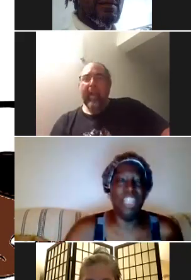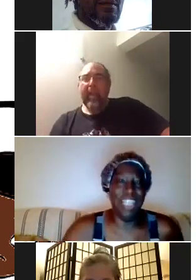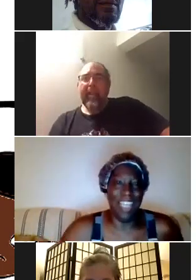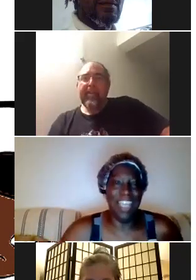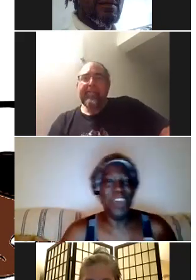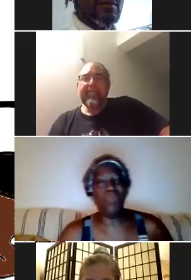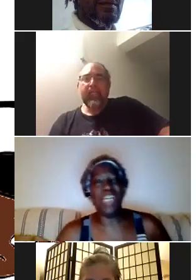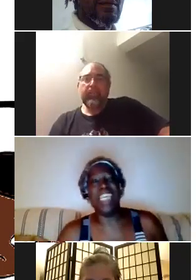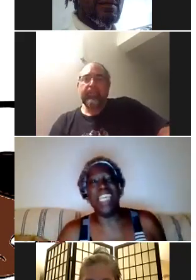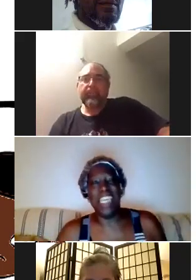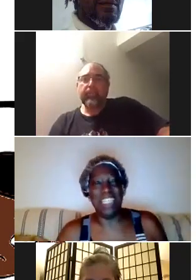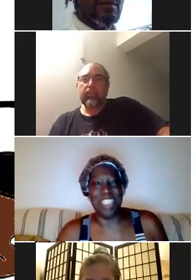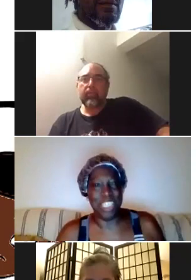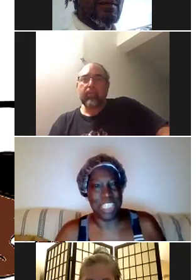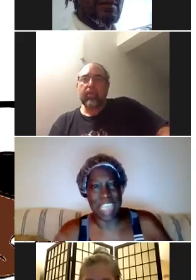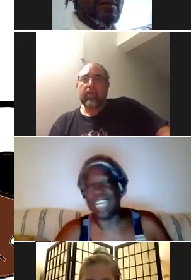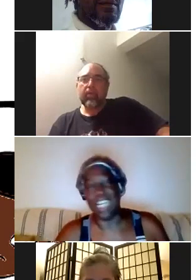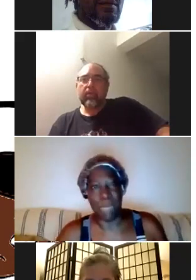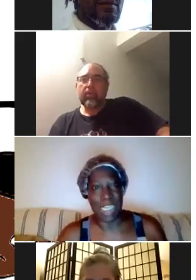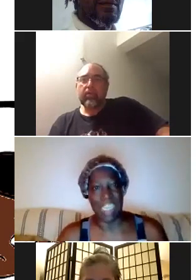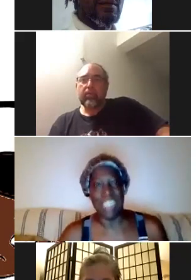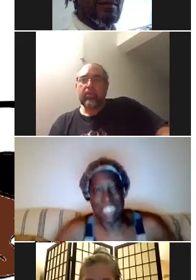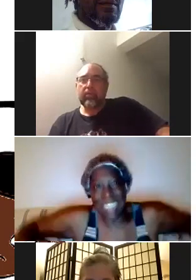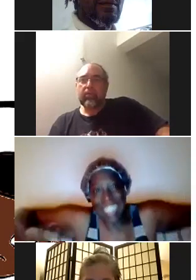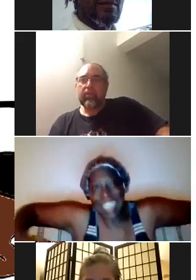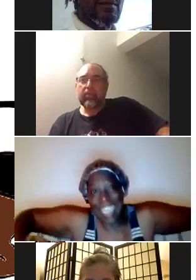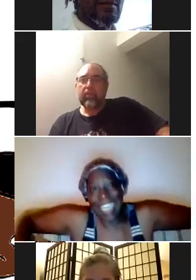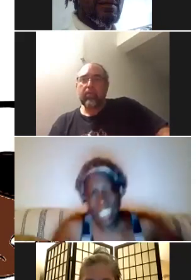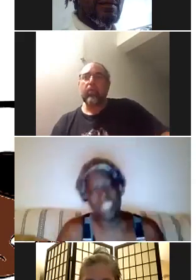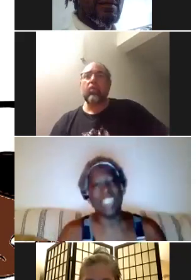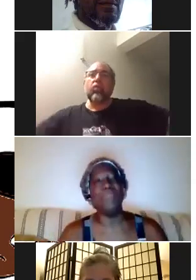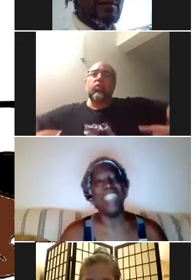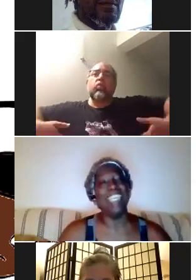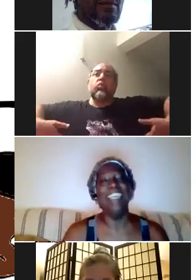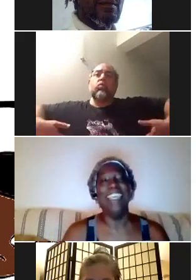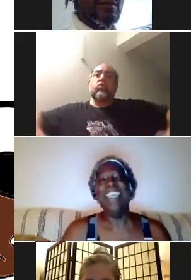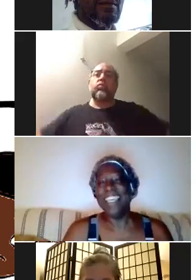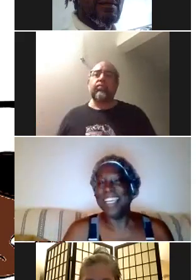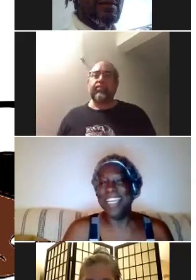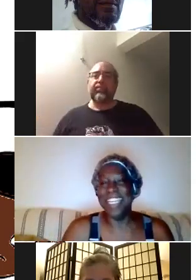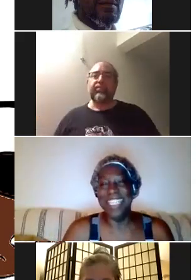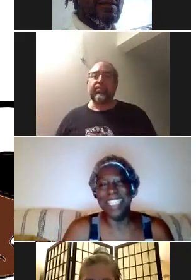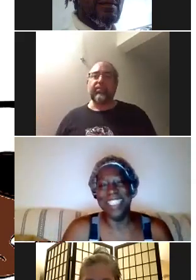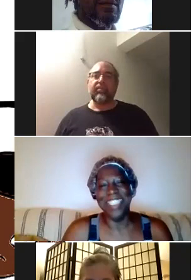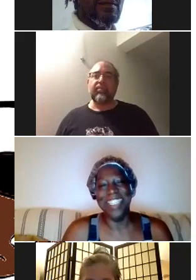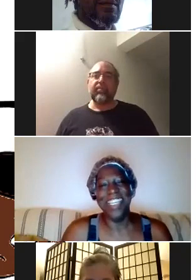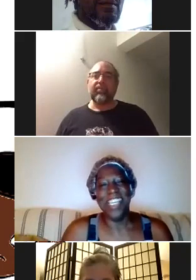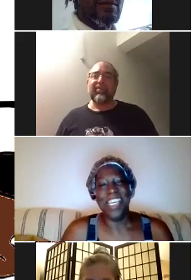And monkey is just act like a monkey. Just that's monkey.